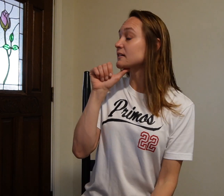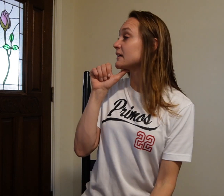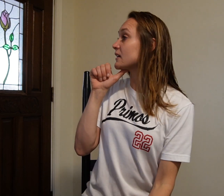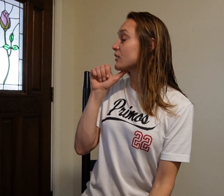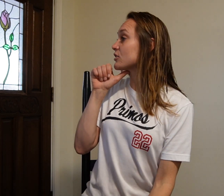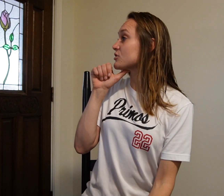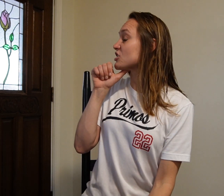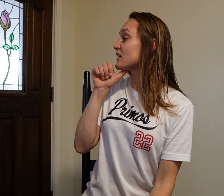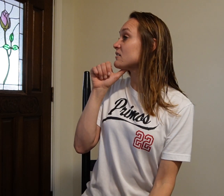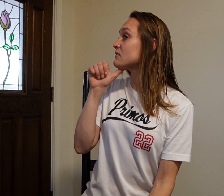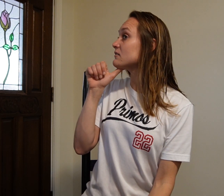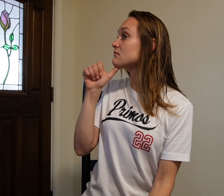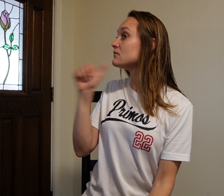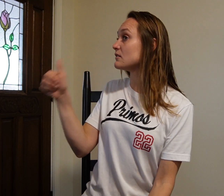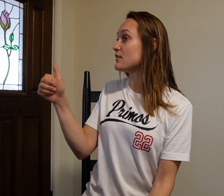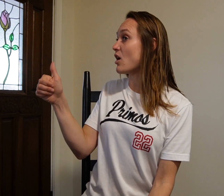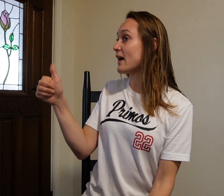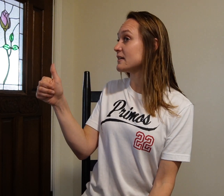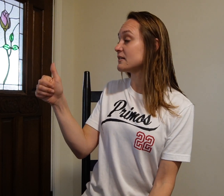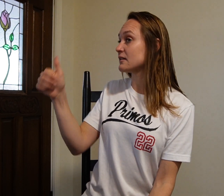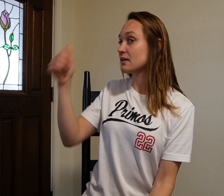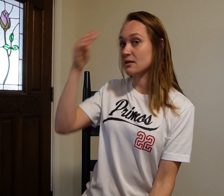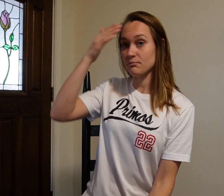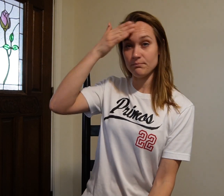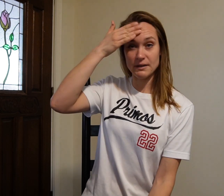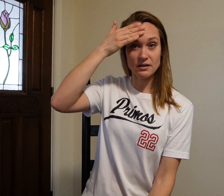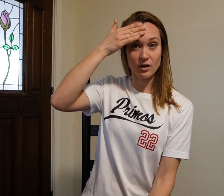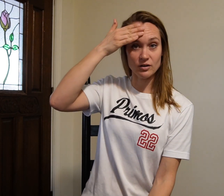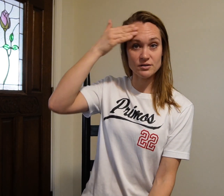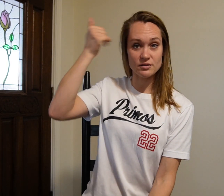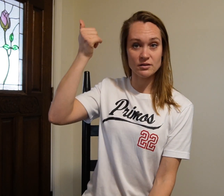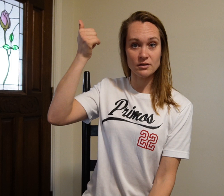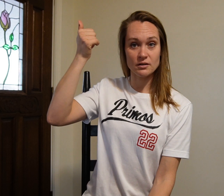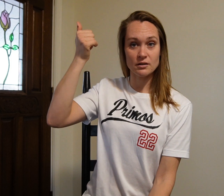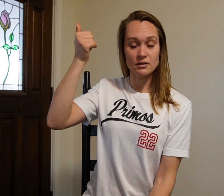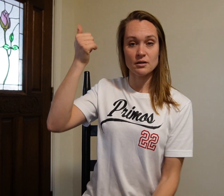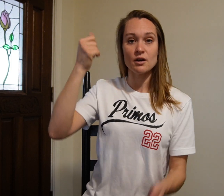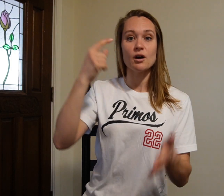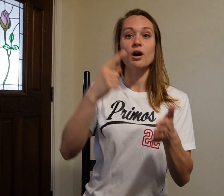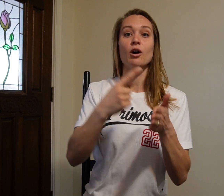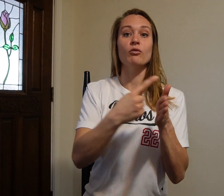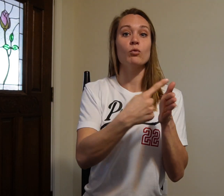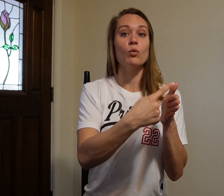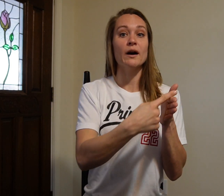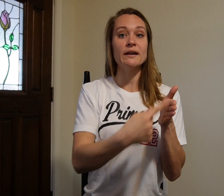again, under your chin. Not because of what